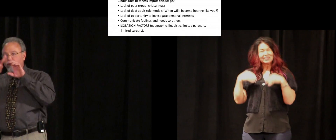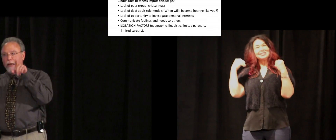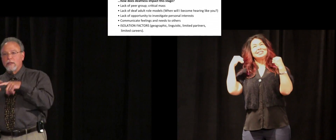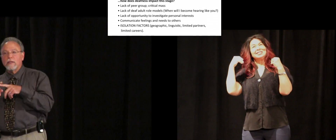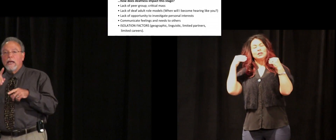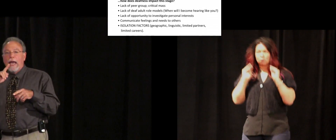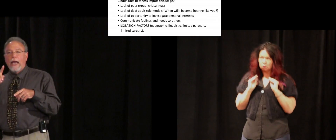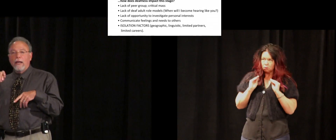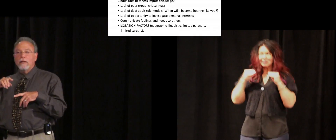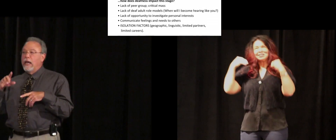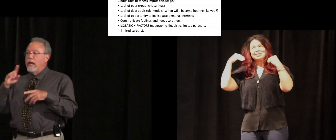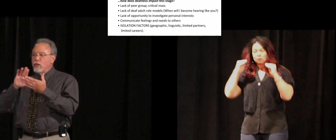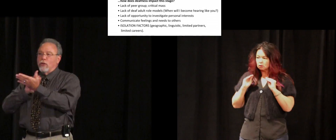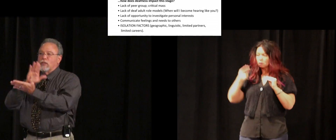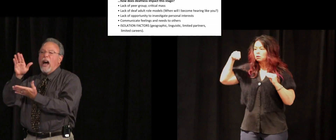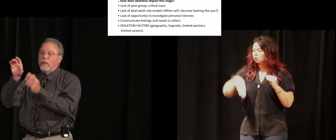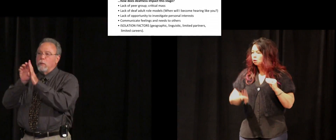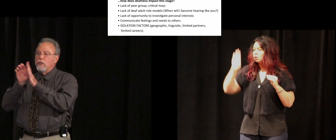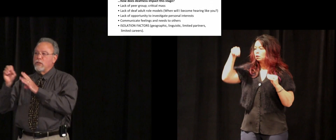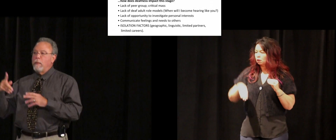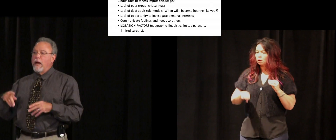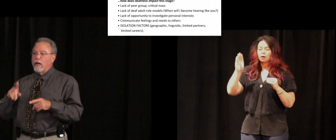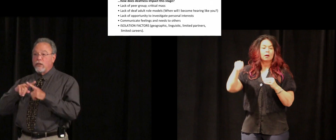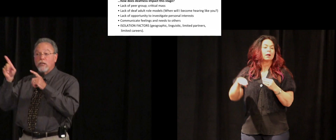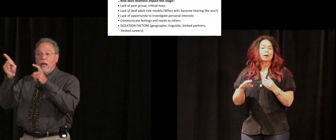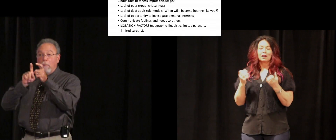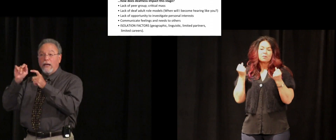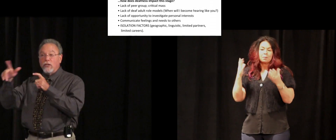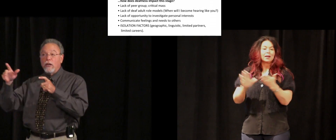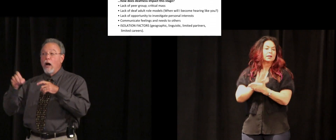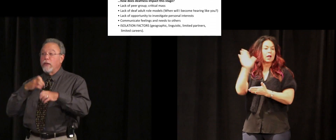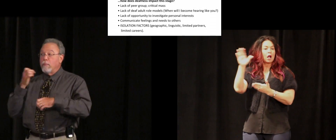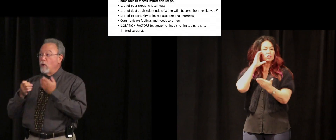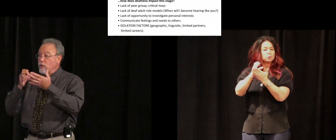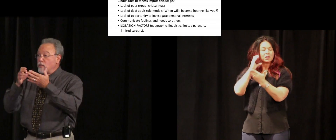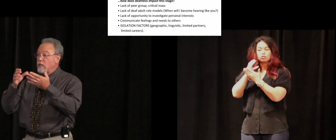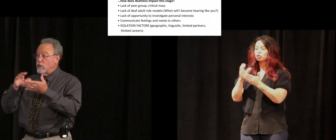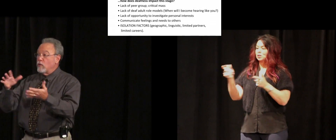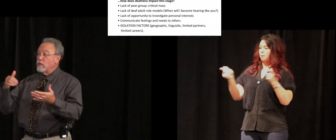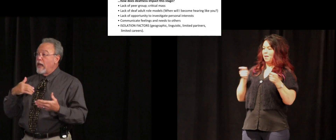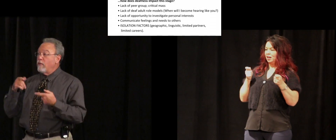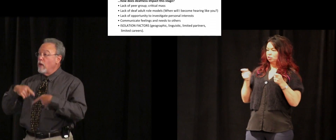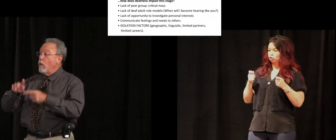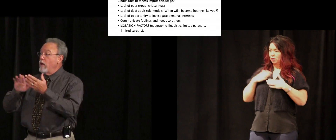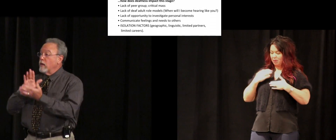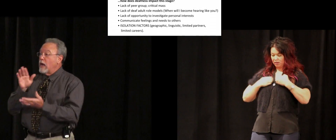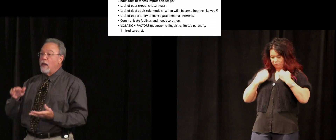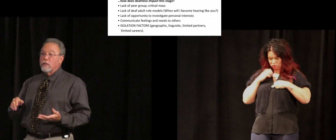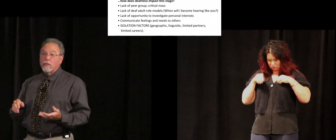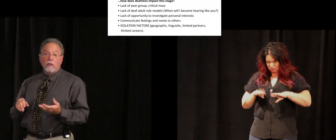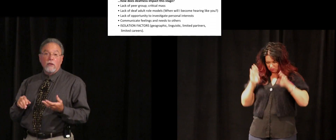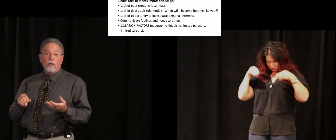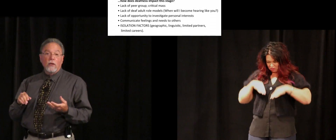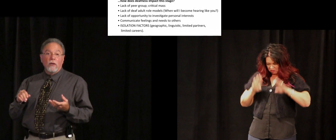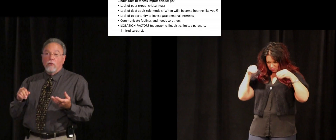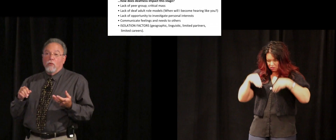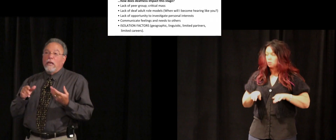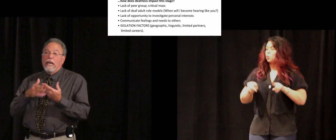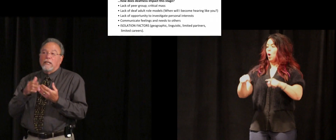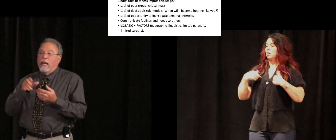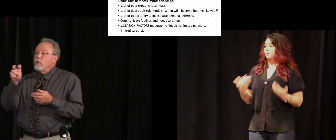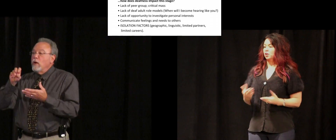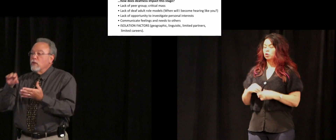When students are depressed, their brains function differently. Why try? Why bother? Nothing's going to